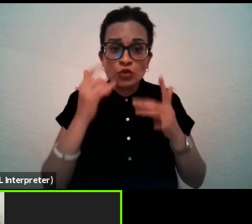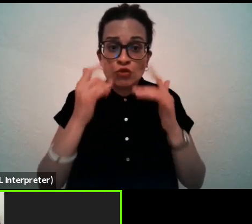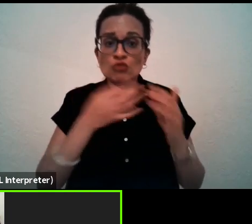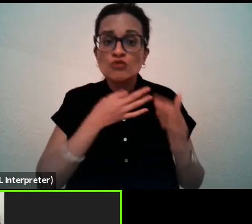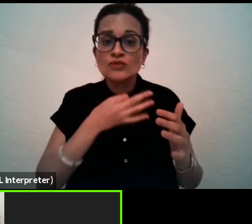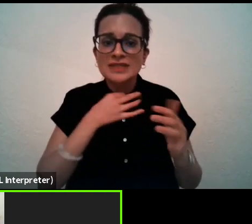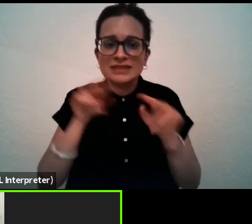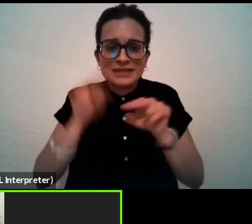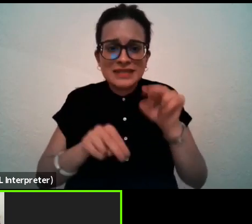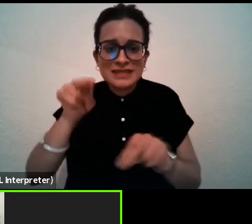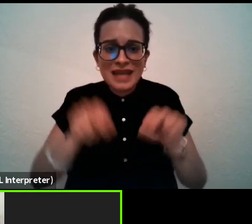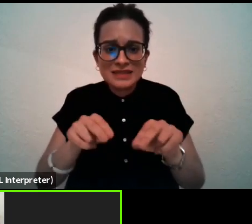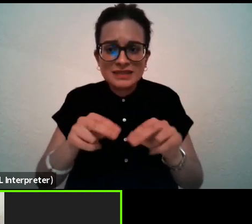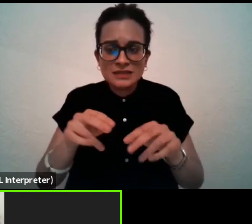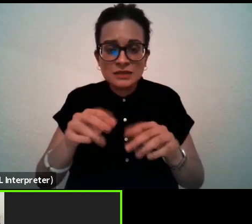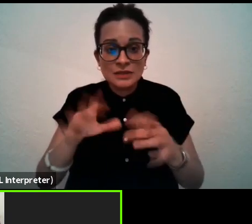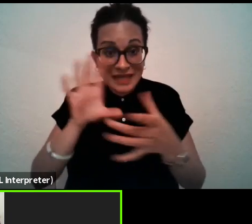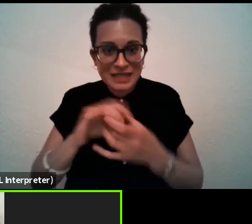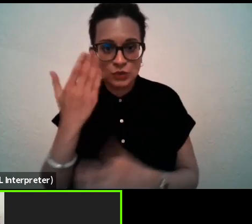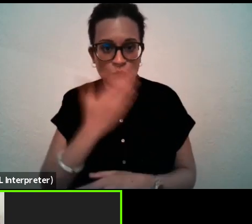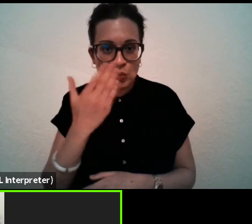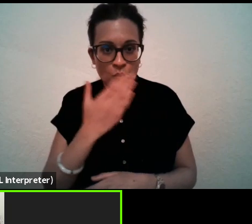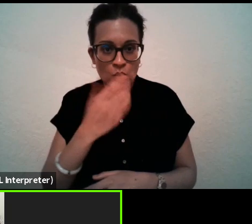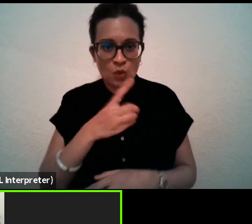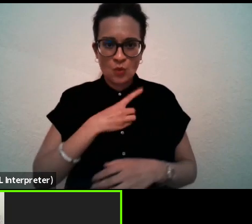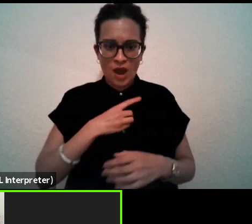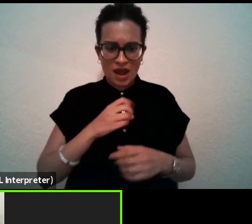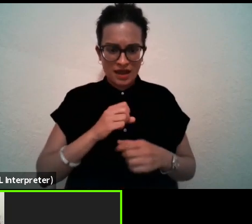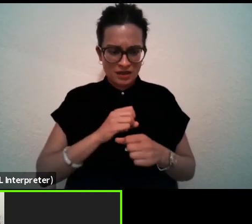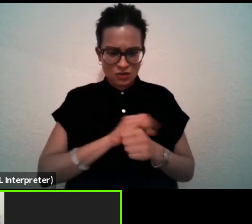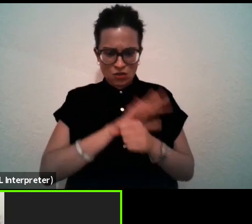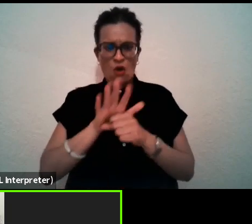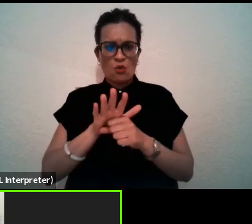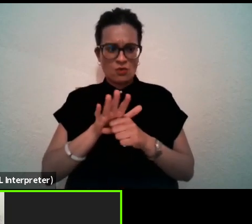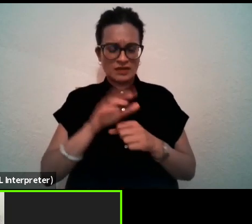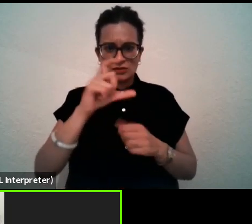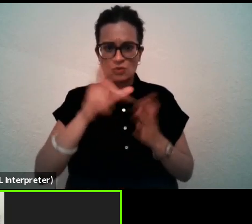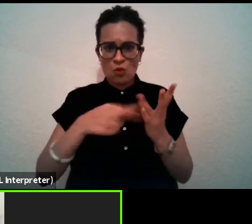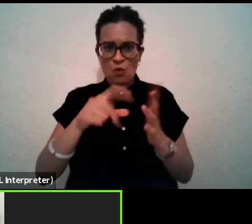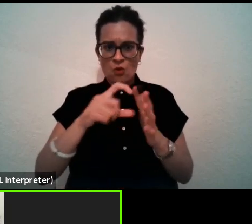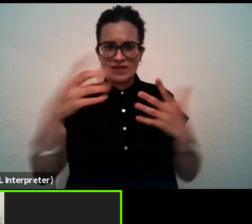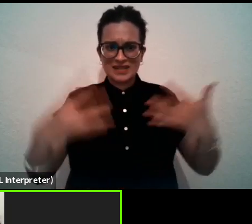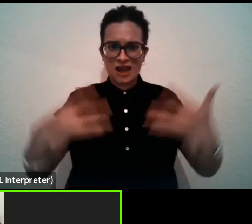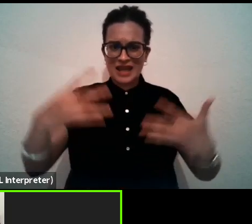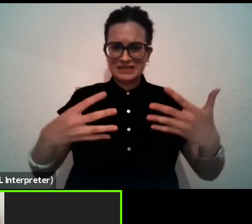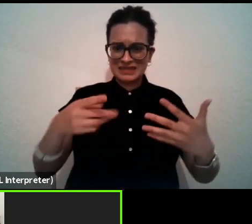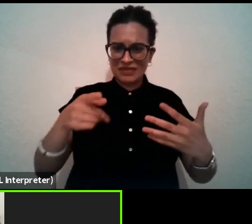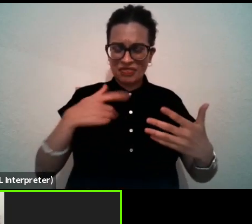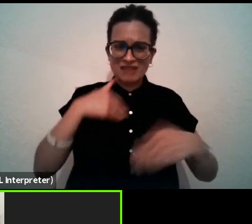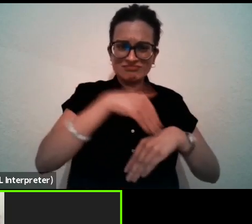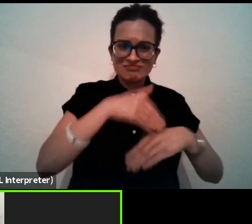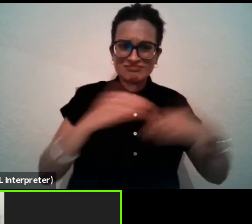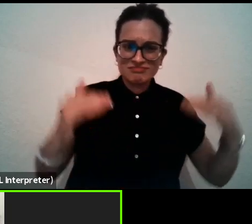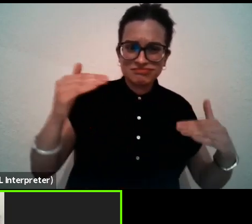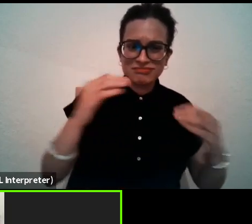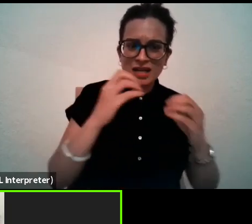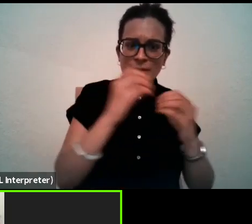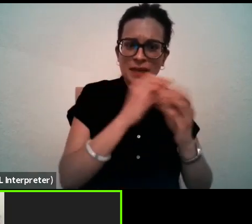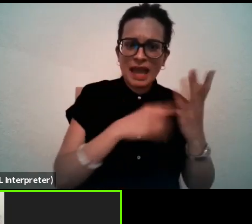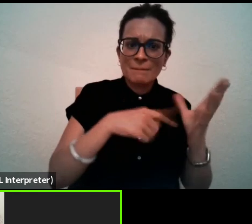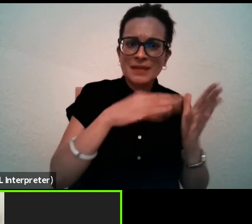disproportionately affected by this very worrying post-COVID-19 inflammatory illness, especially in cities with